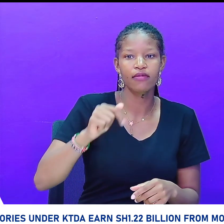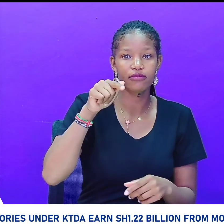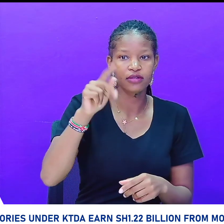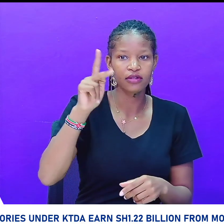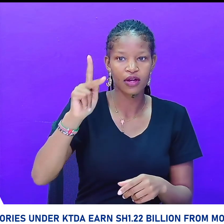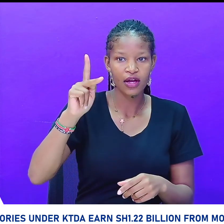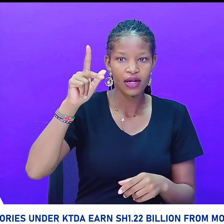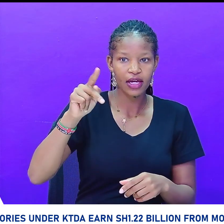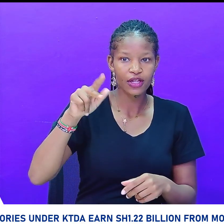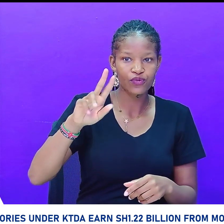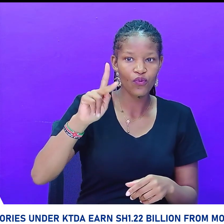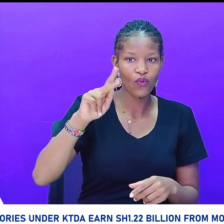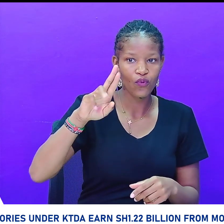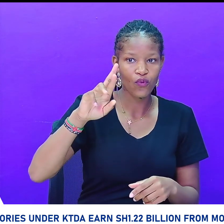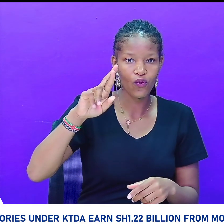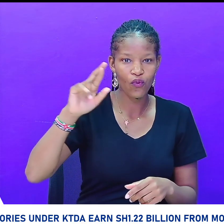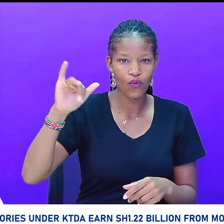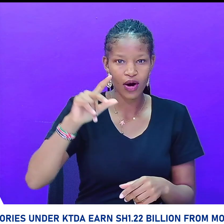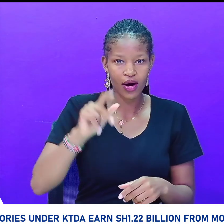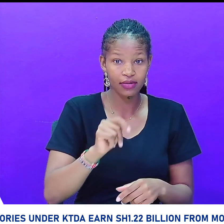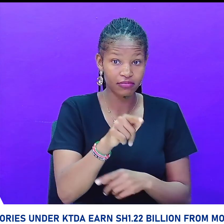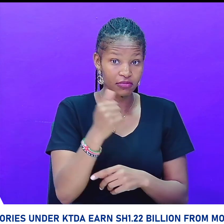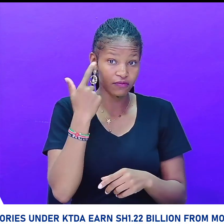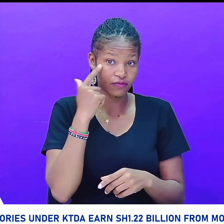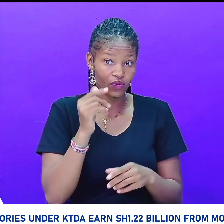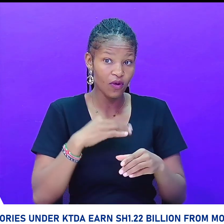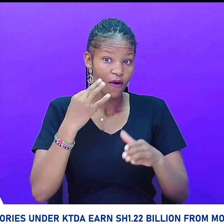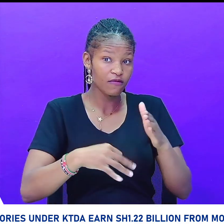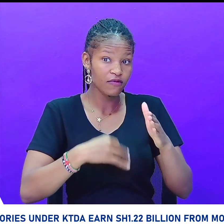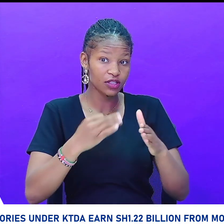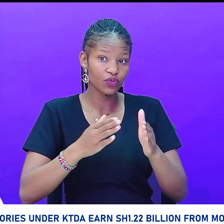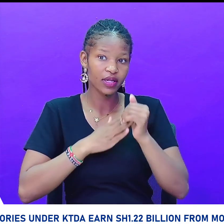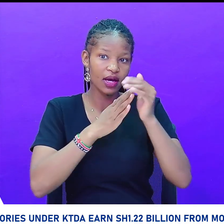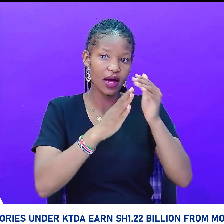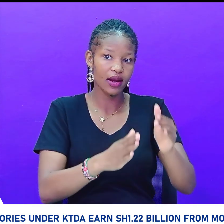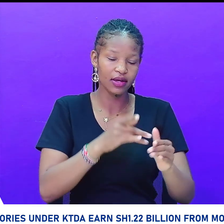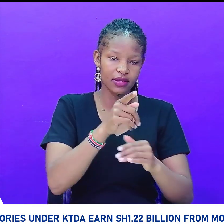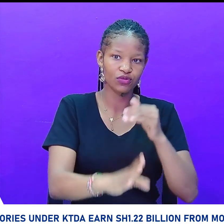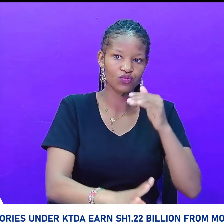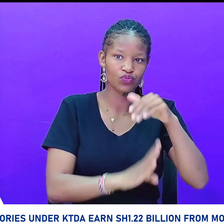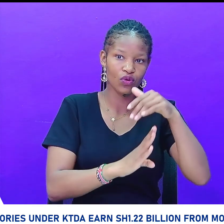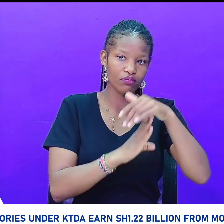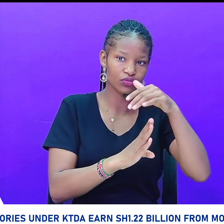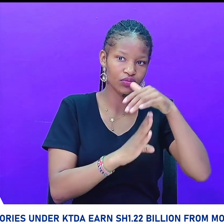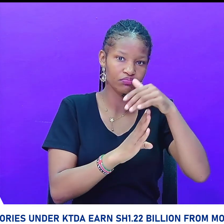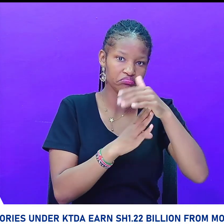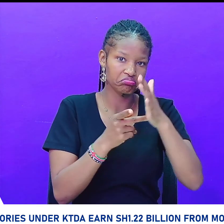and Kimunye factories leading the top prizes, reflecting high demand for quality